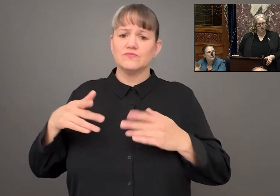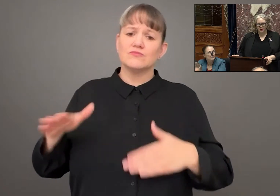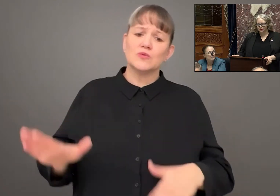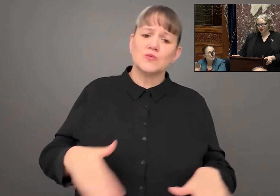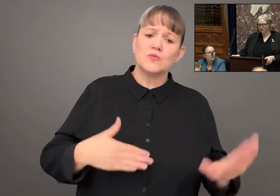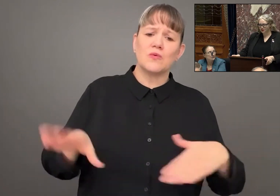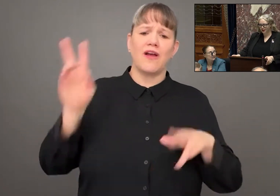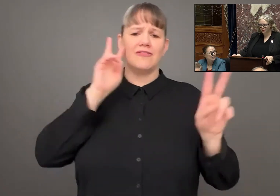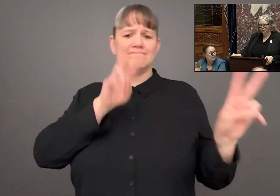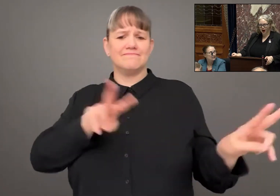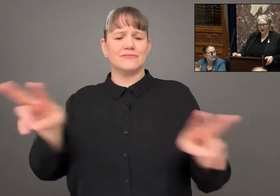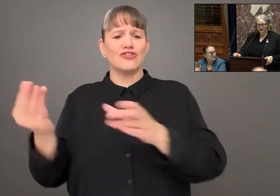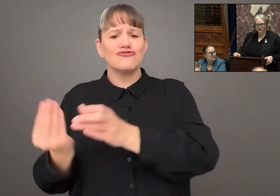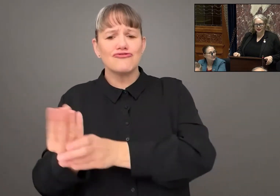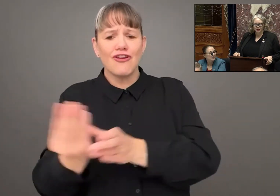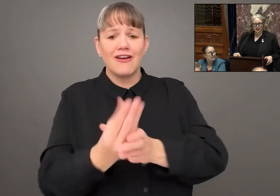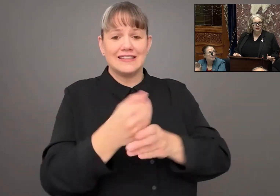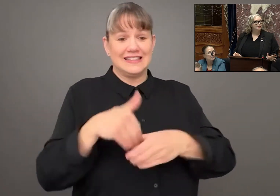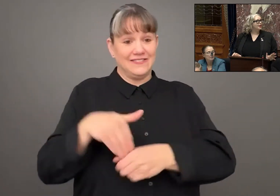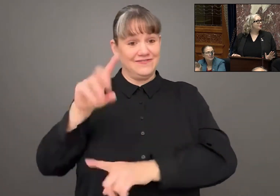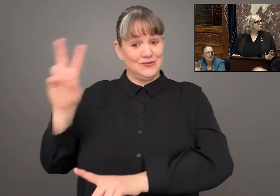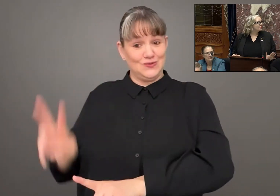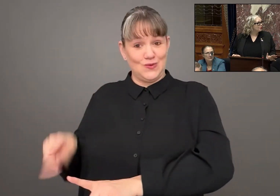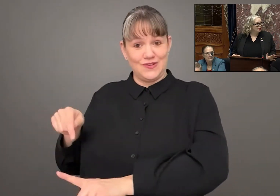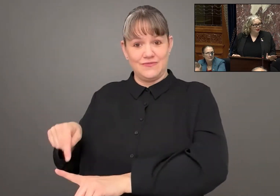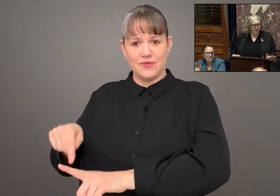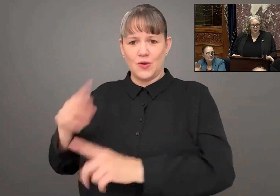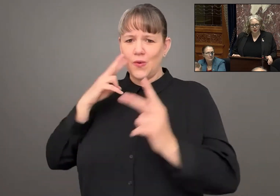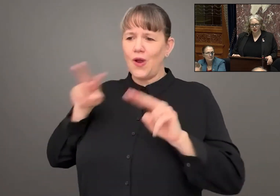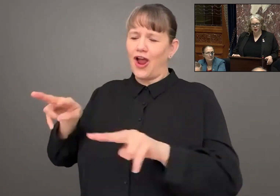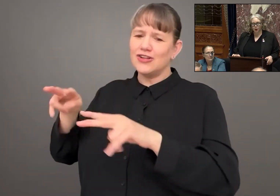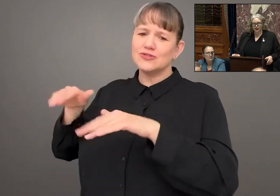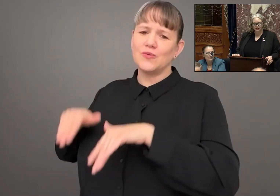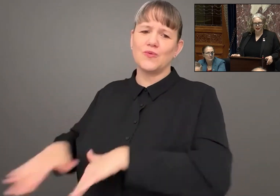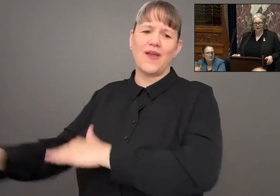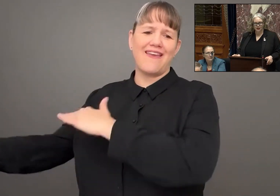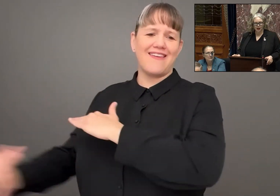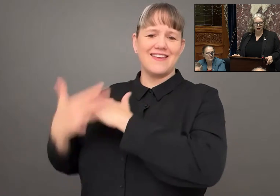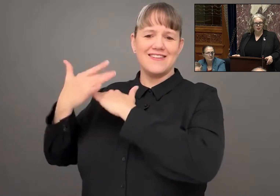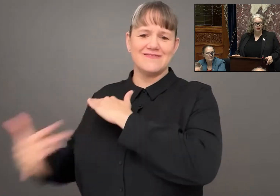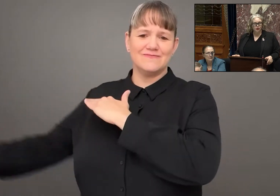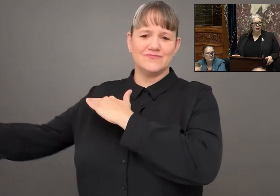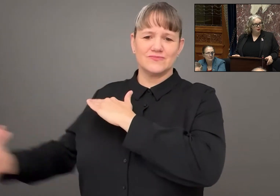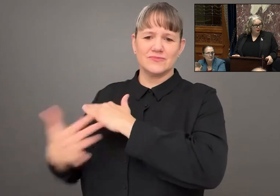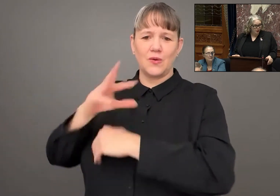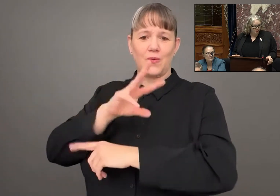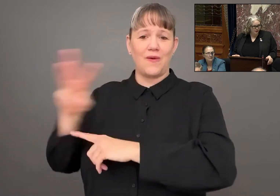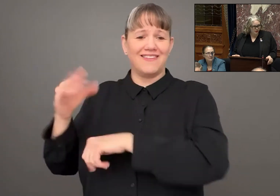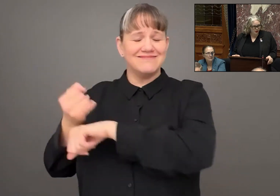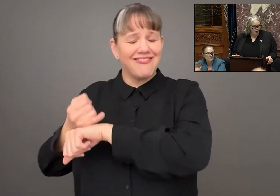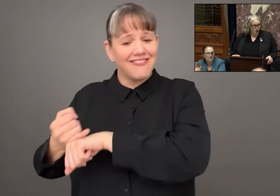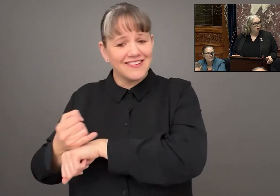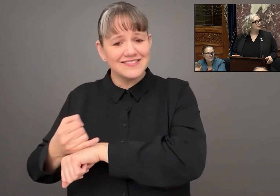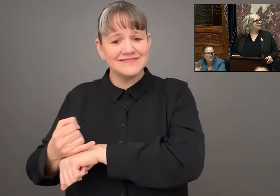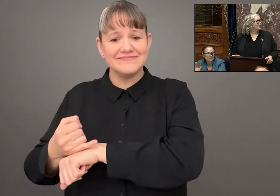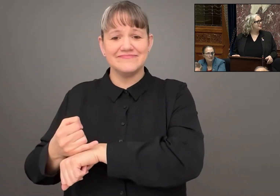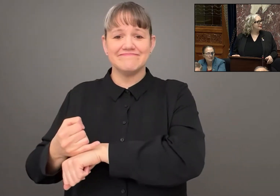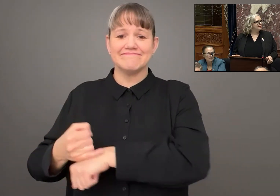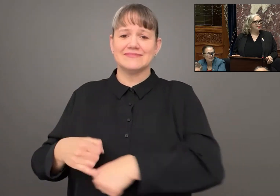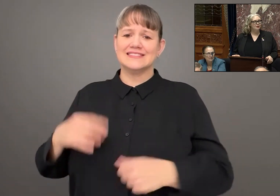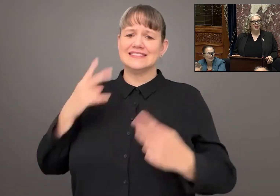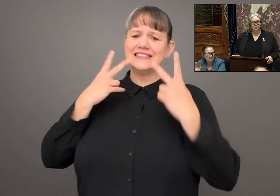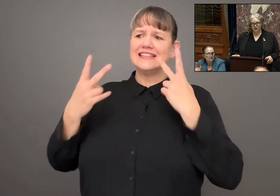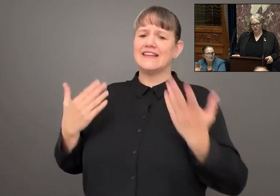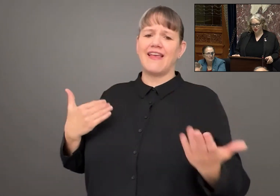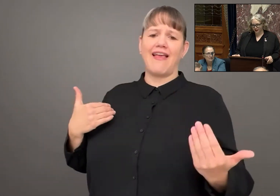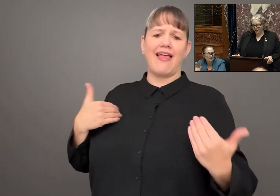watching on the west coast of Vancouver Island, seeking the thrill of observing wildlife in the Cariboo-Chilcotin Coast, or relaxing